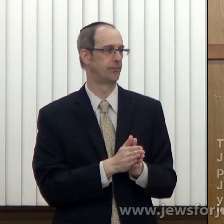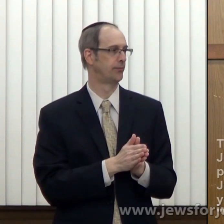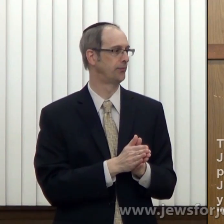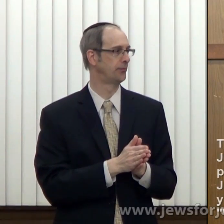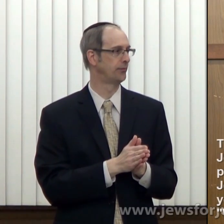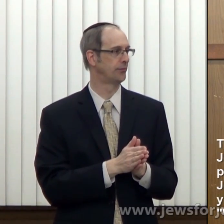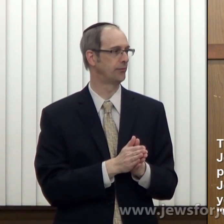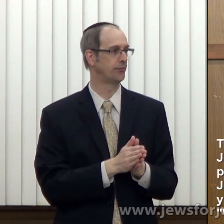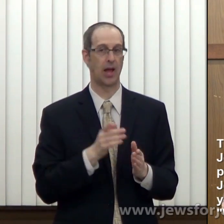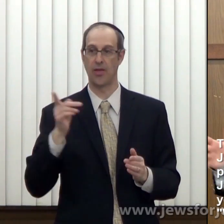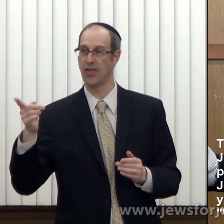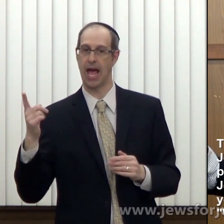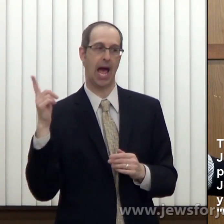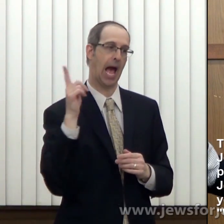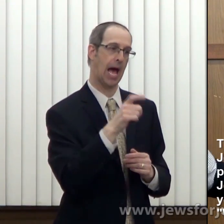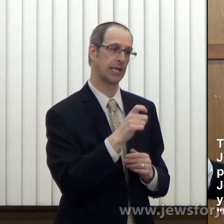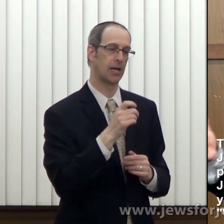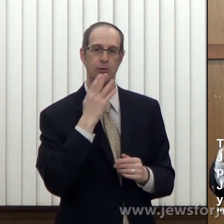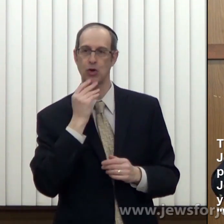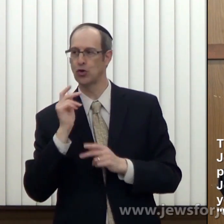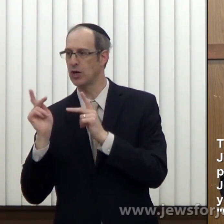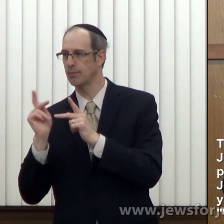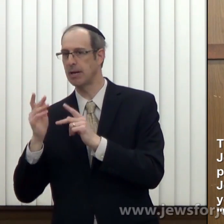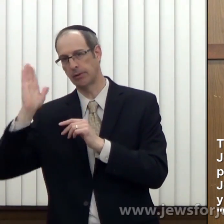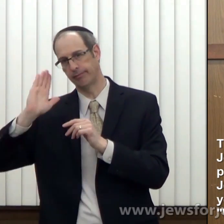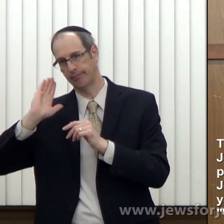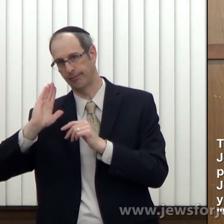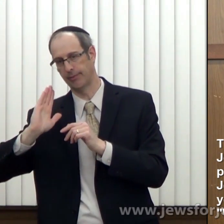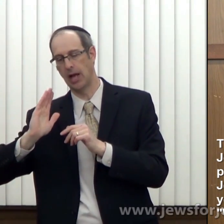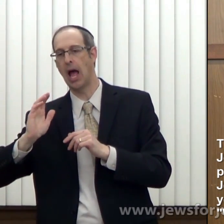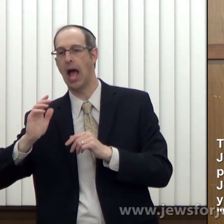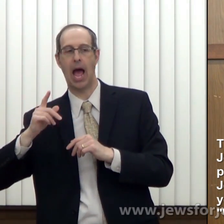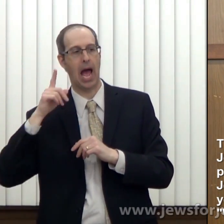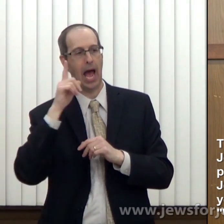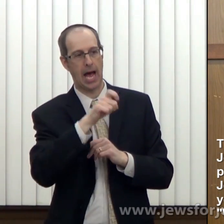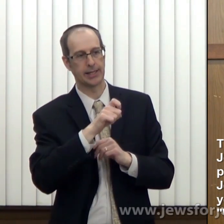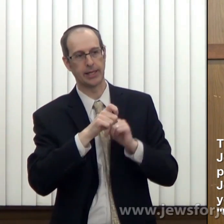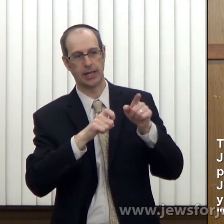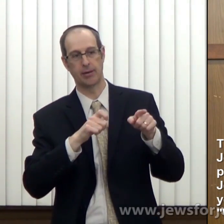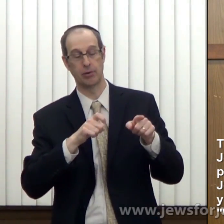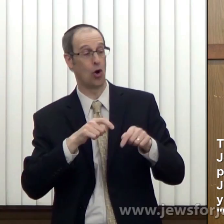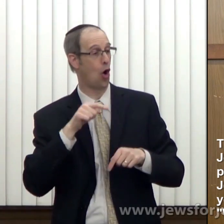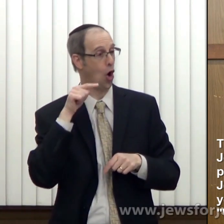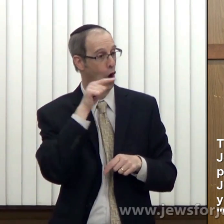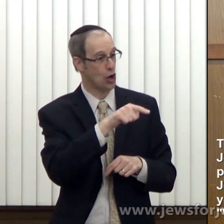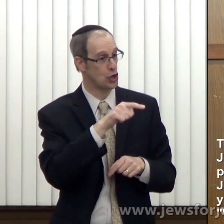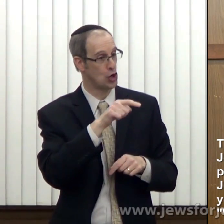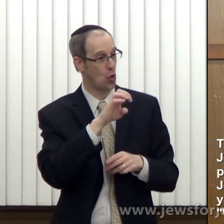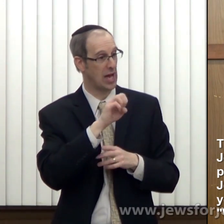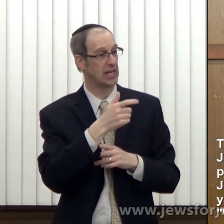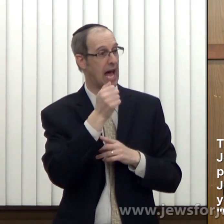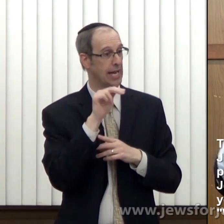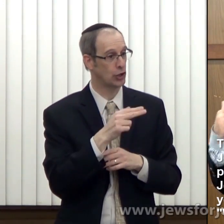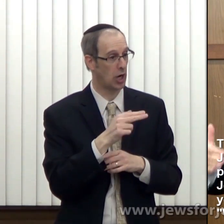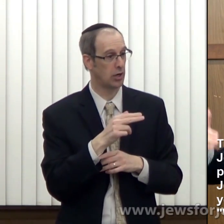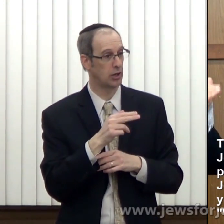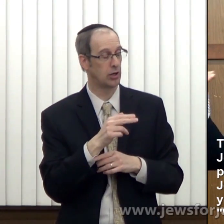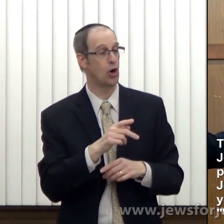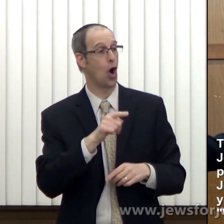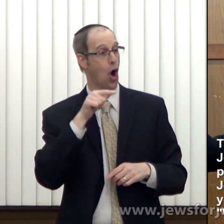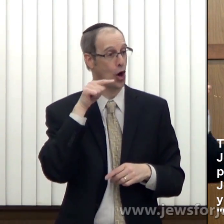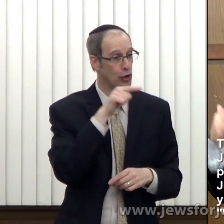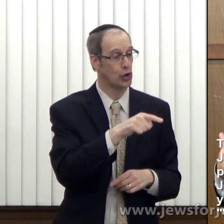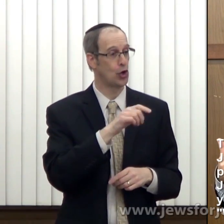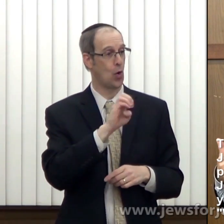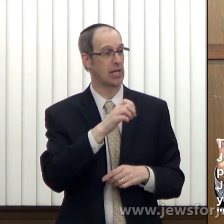they ask him, the Jewish people ask this John the Baptizer, they say, are you Elijah? They ask him, are